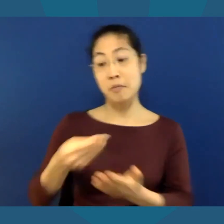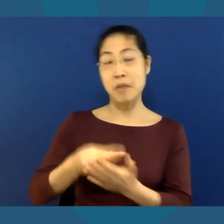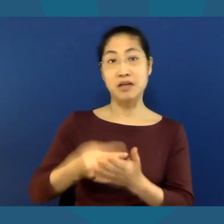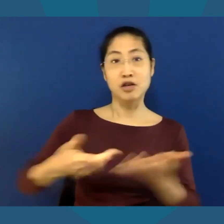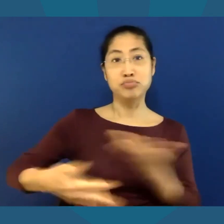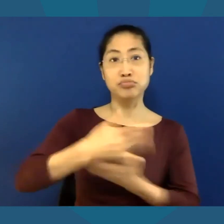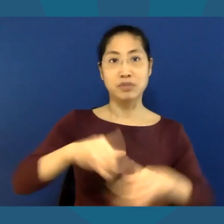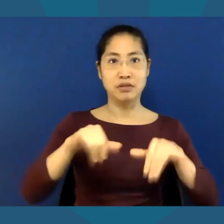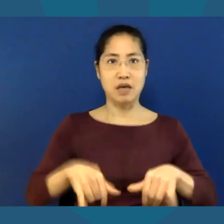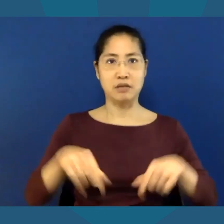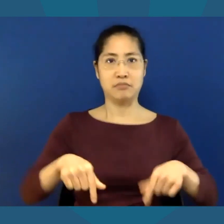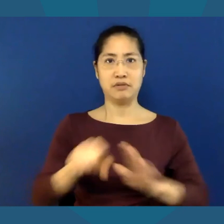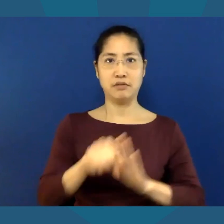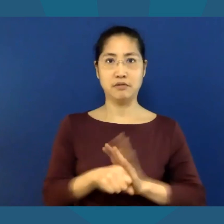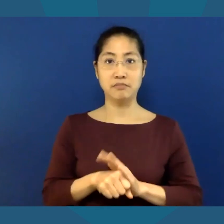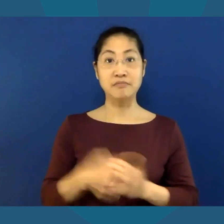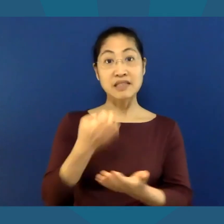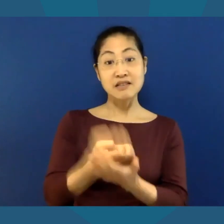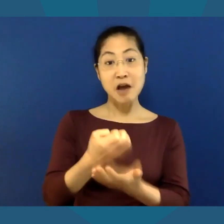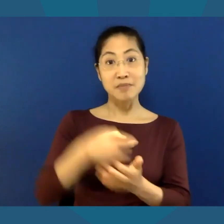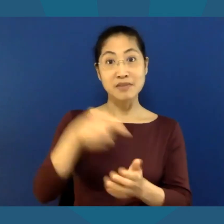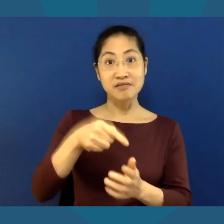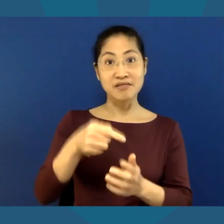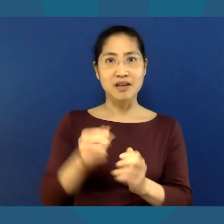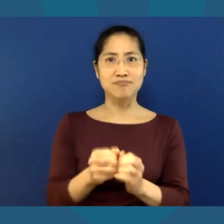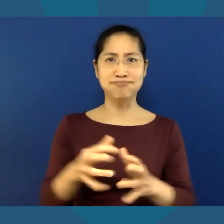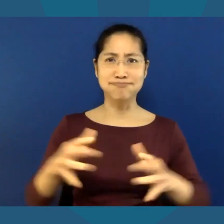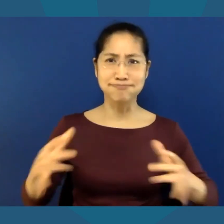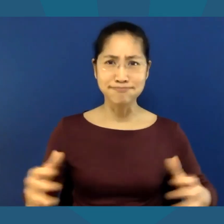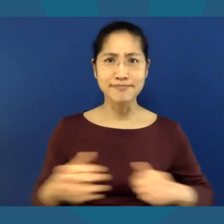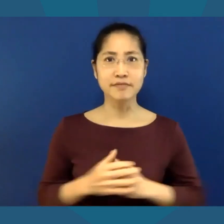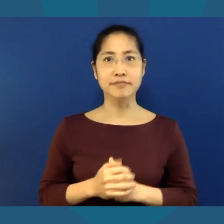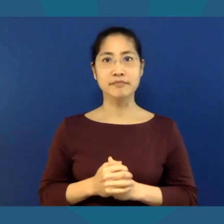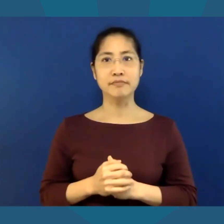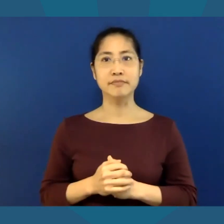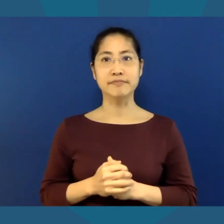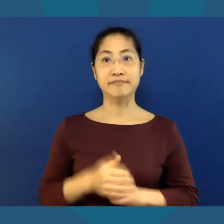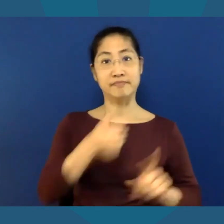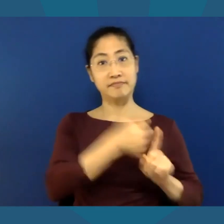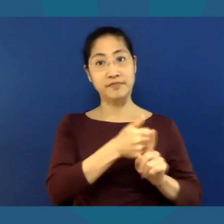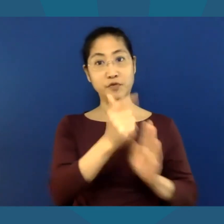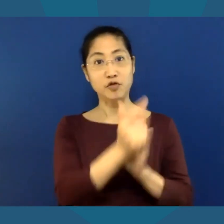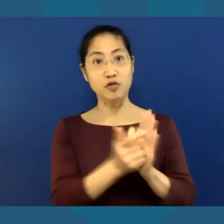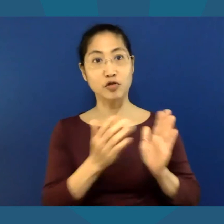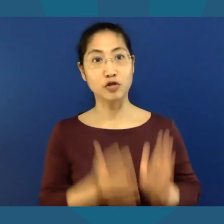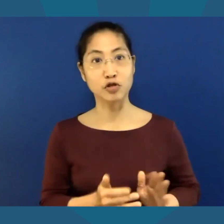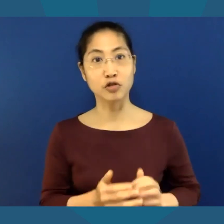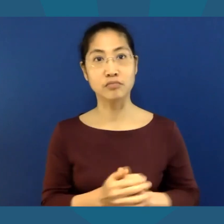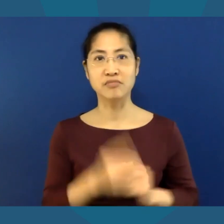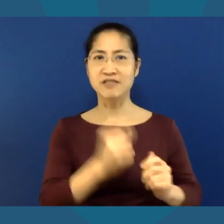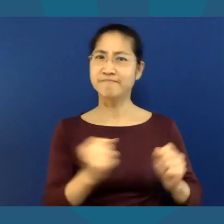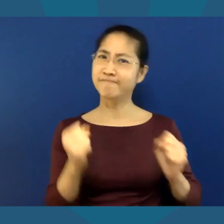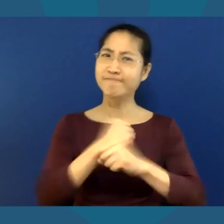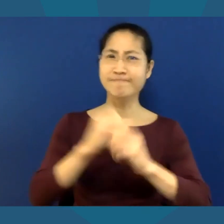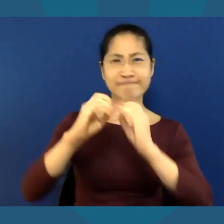small business owner, Neil has brought money into the state and expanded the local economy. As a